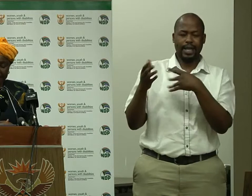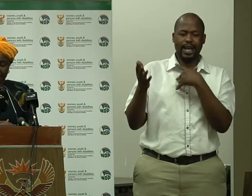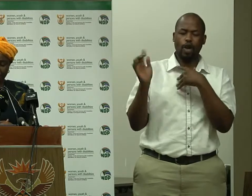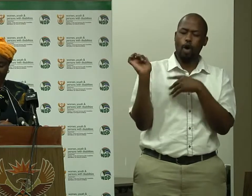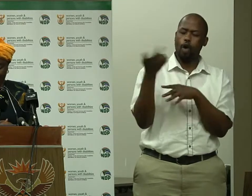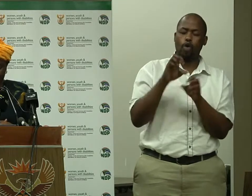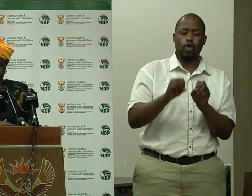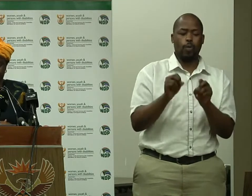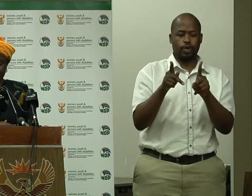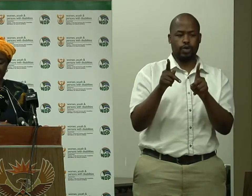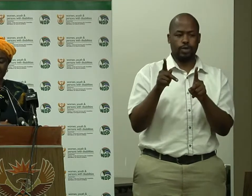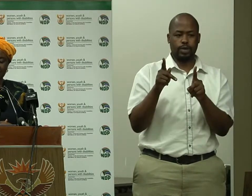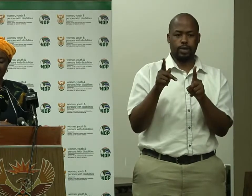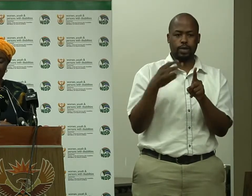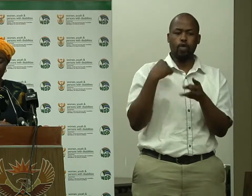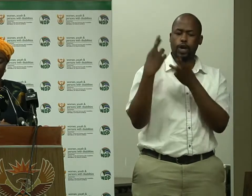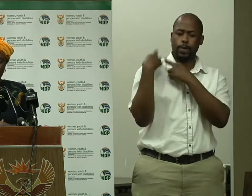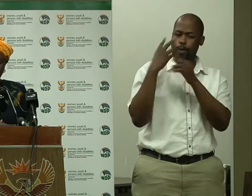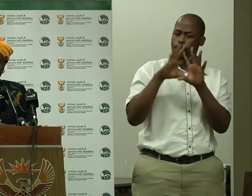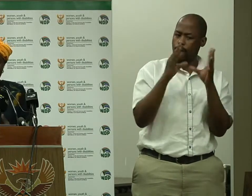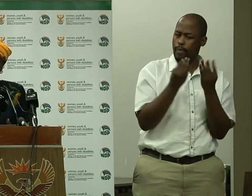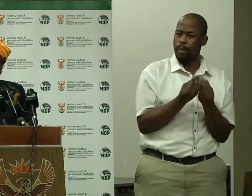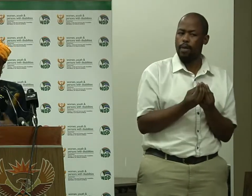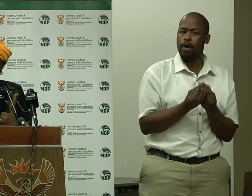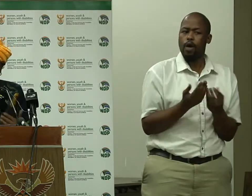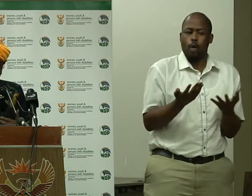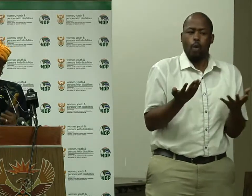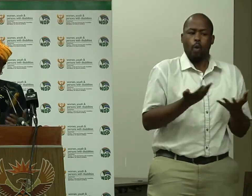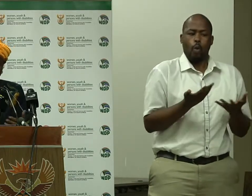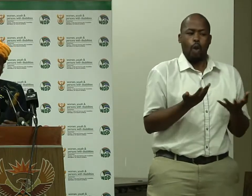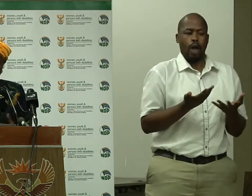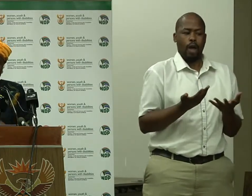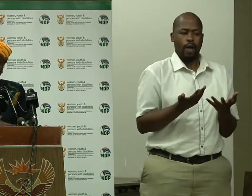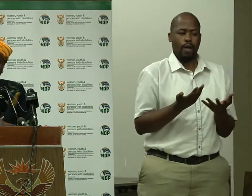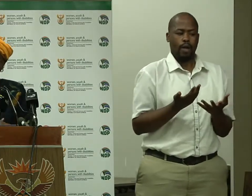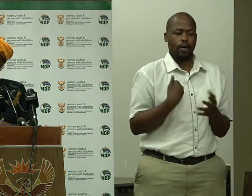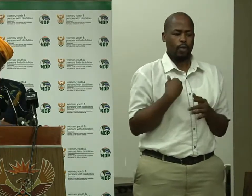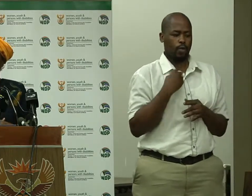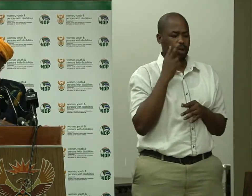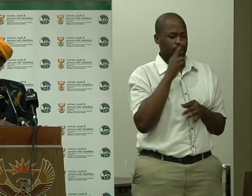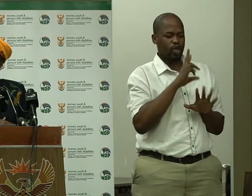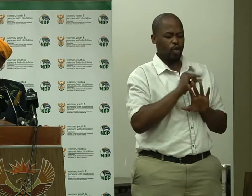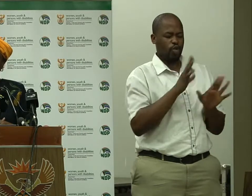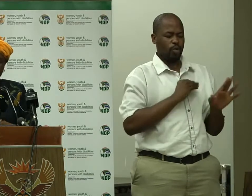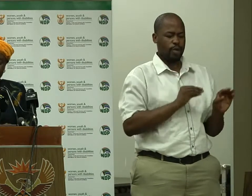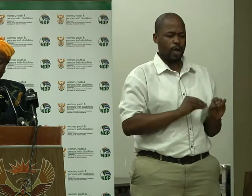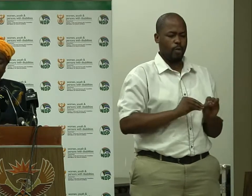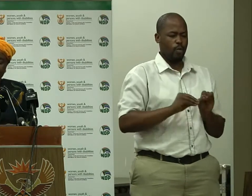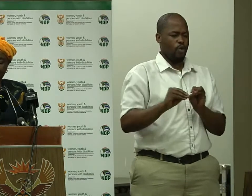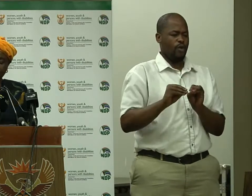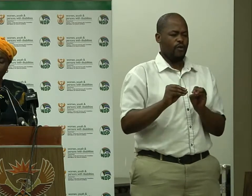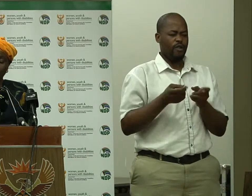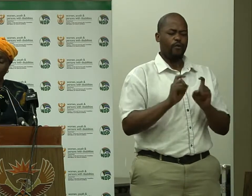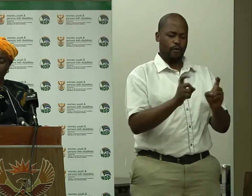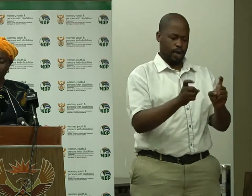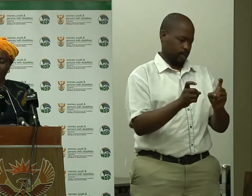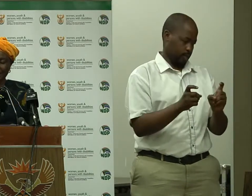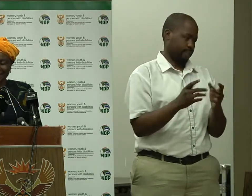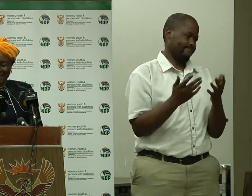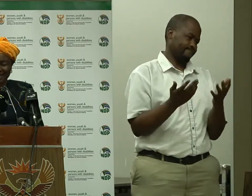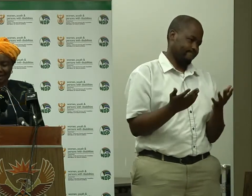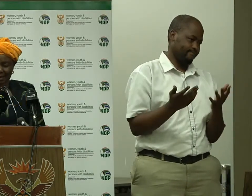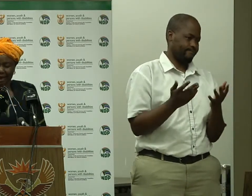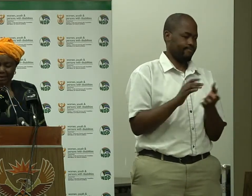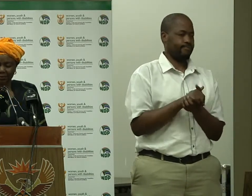been held to account where we seem not to be moving fast enough. But